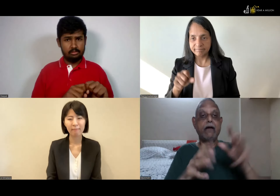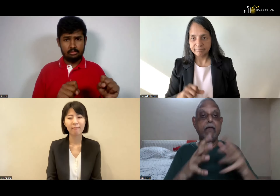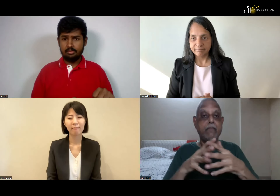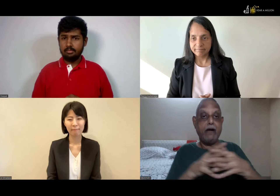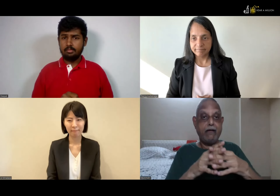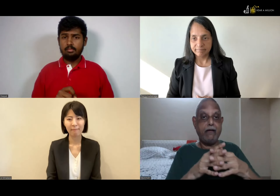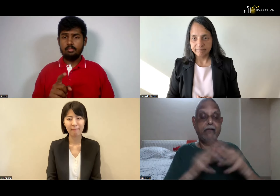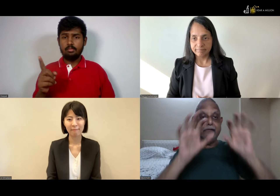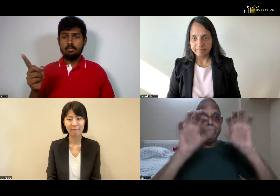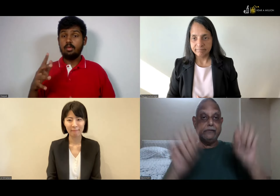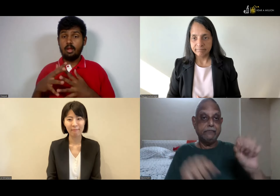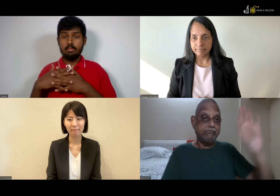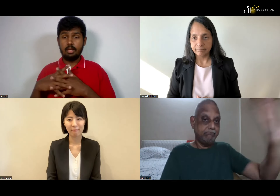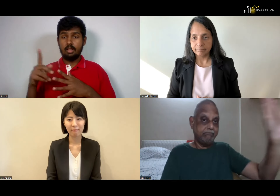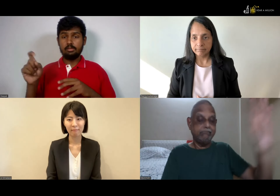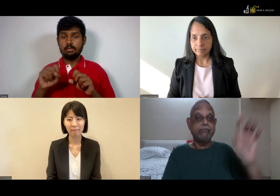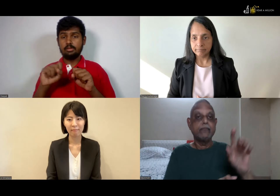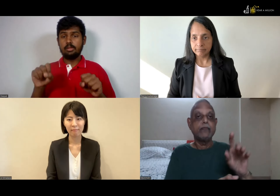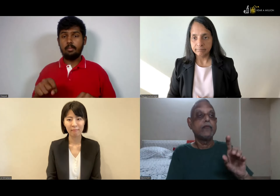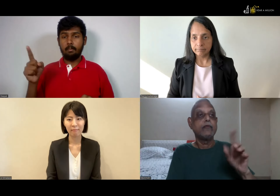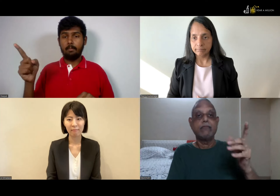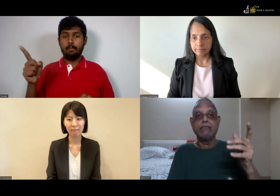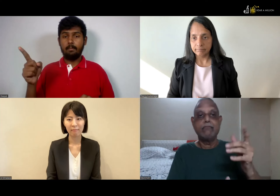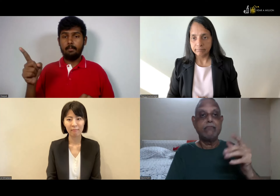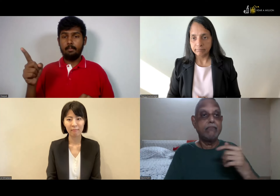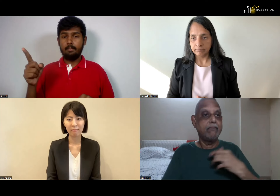different from India. In the US system,